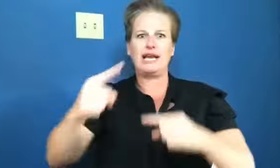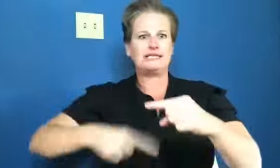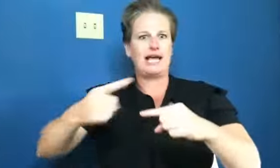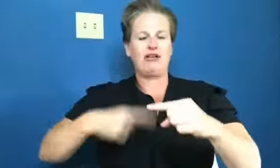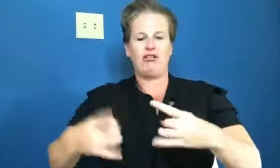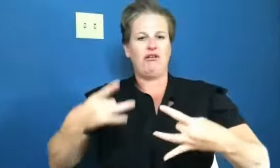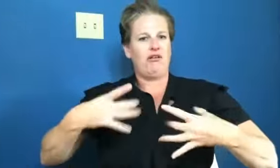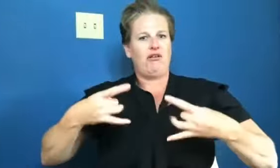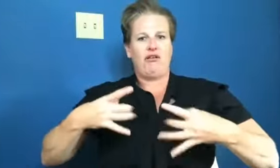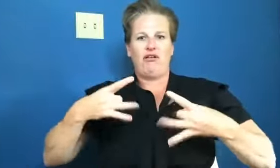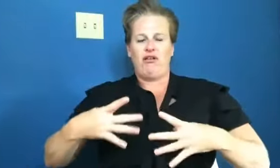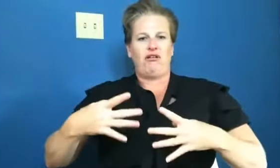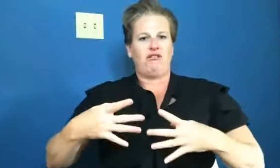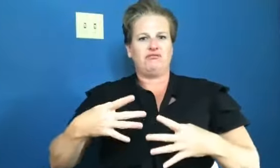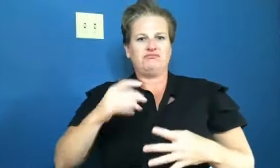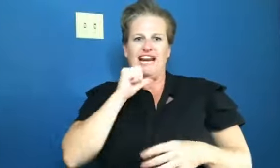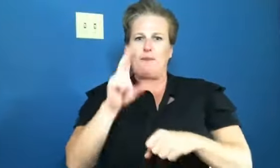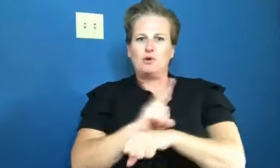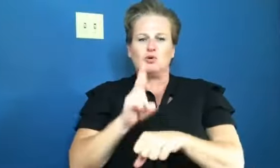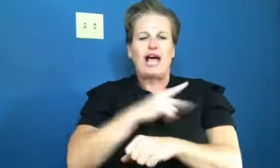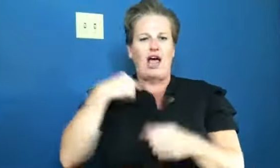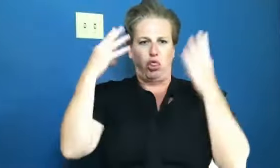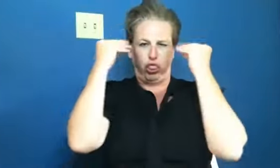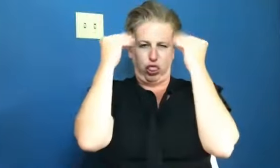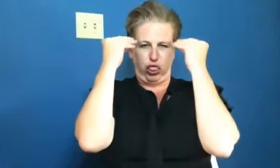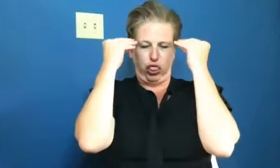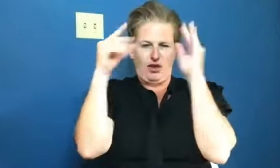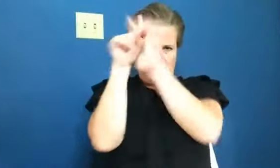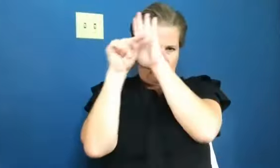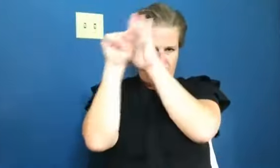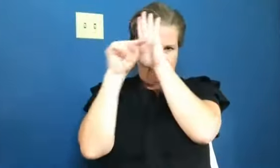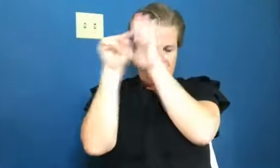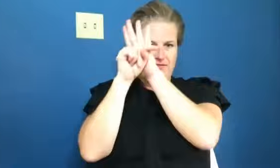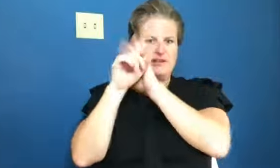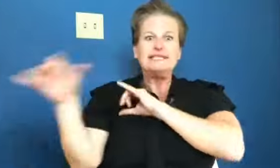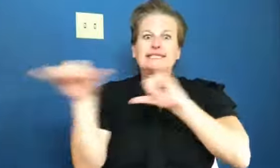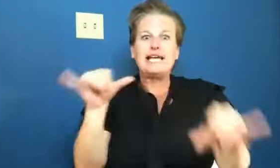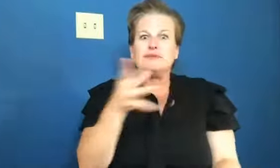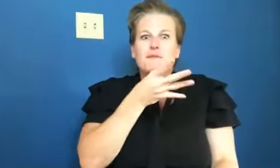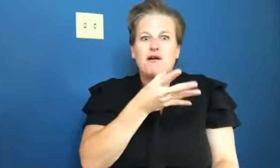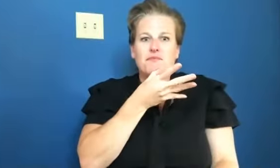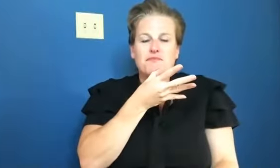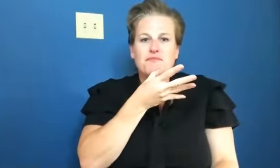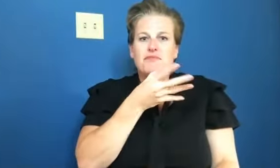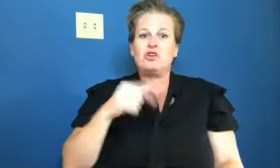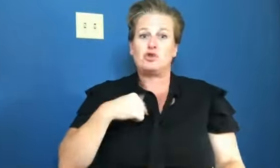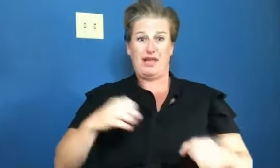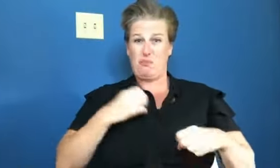negative self-talk that was invested in me from a young child. And what I became, I was an emotional cripple. And so I didn't know that I